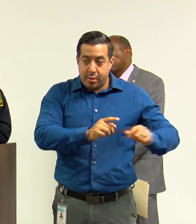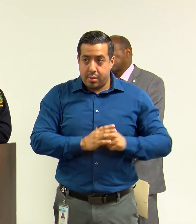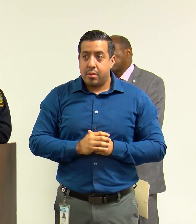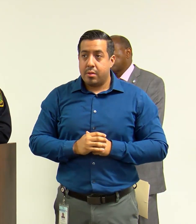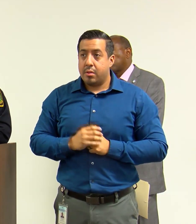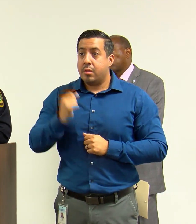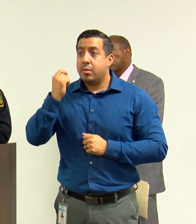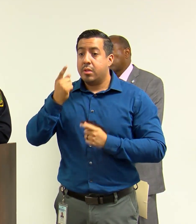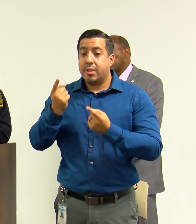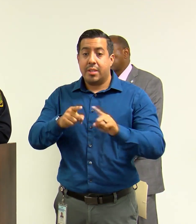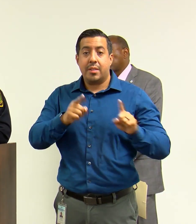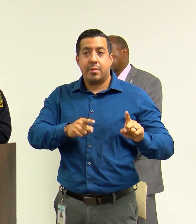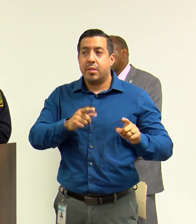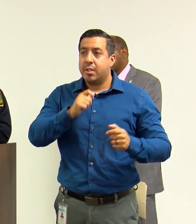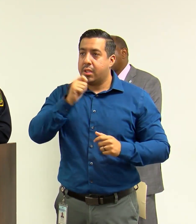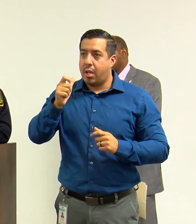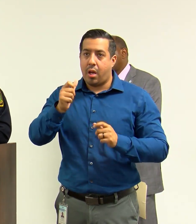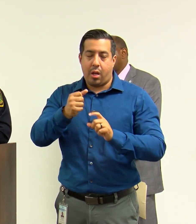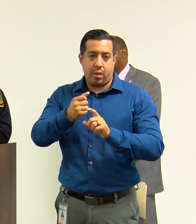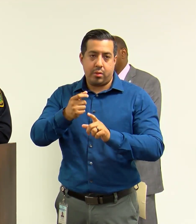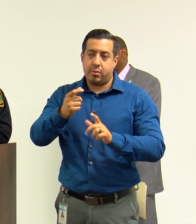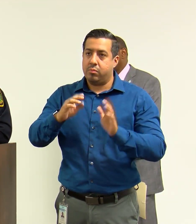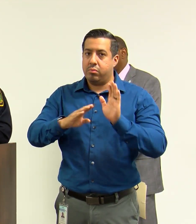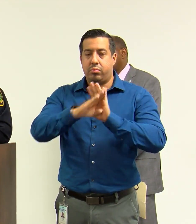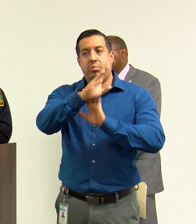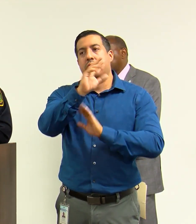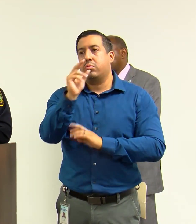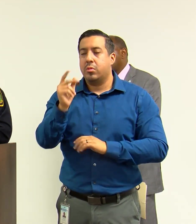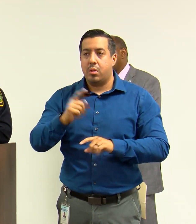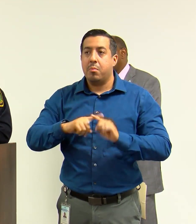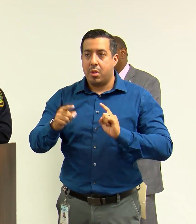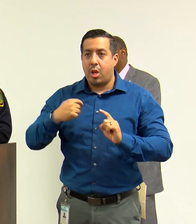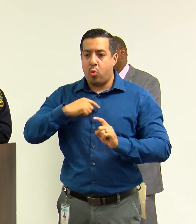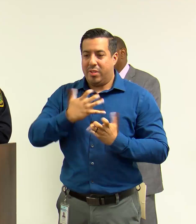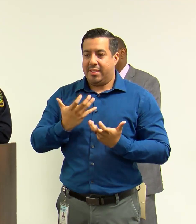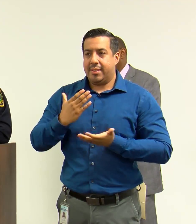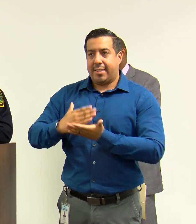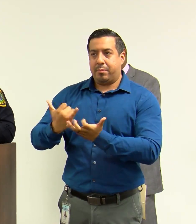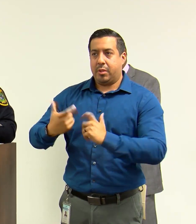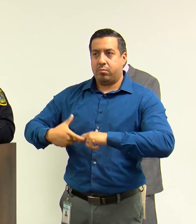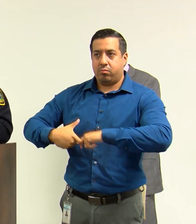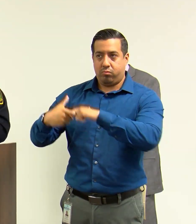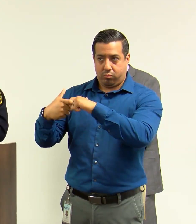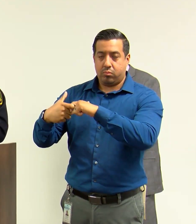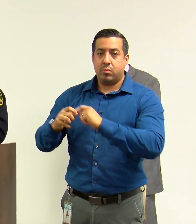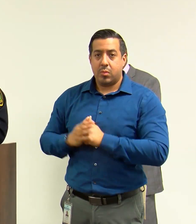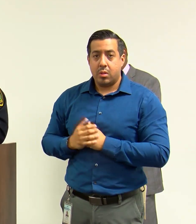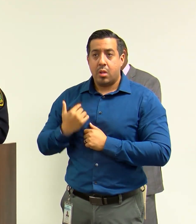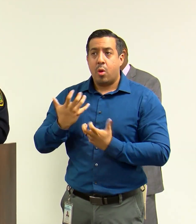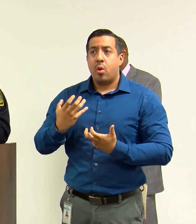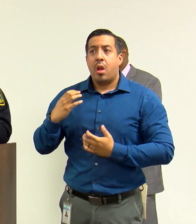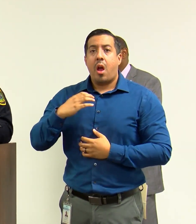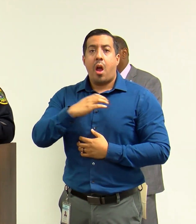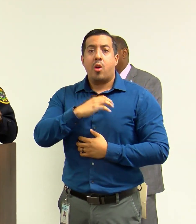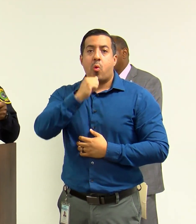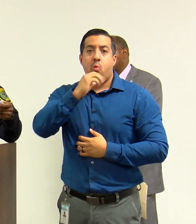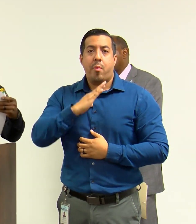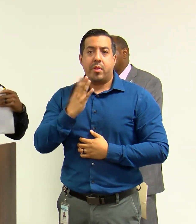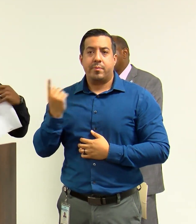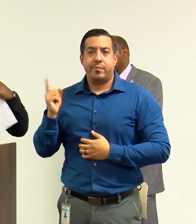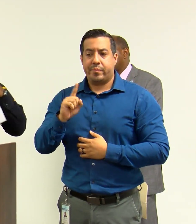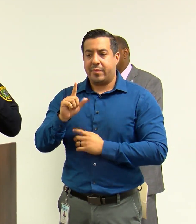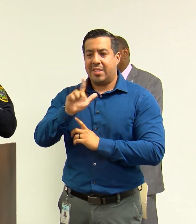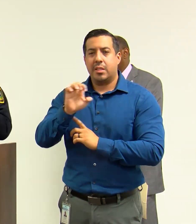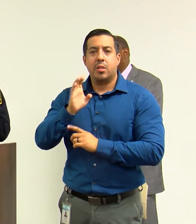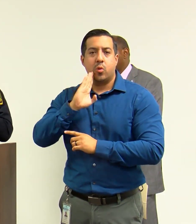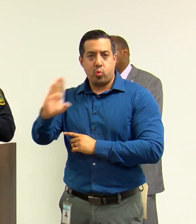very dynamic. I'm going to stop here and yield. I want our Congresswoman Sheila Jackson Lee to